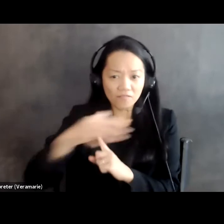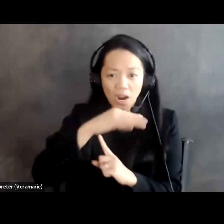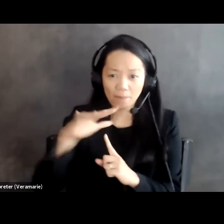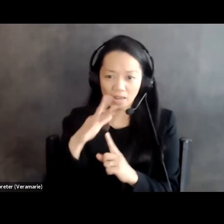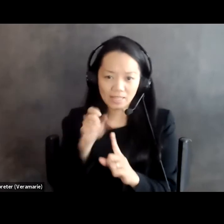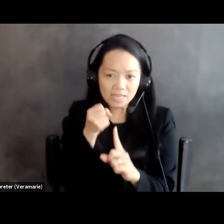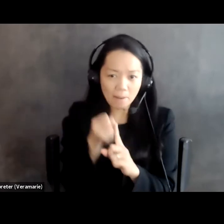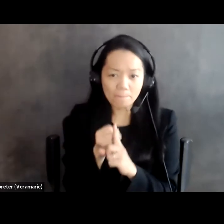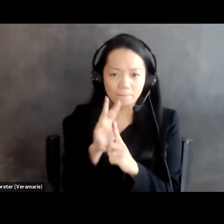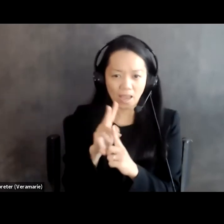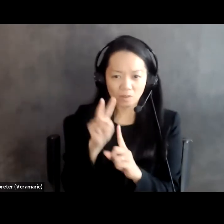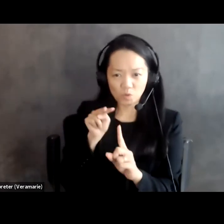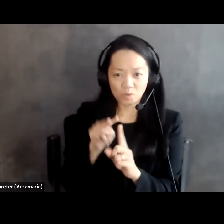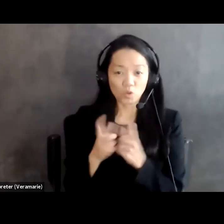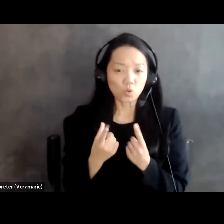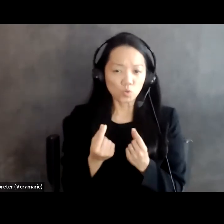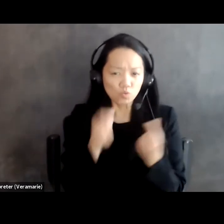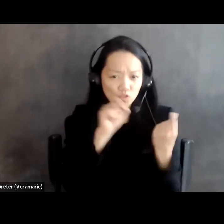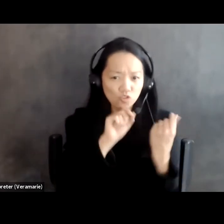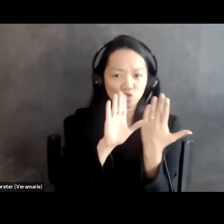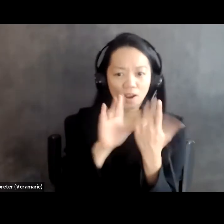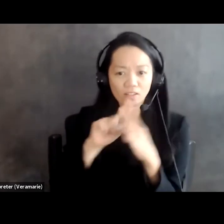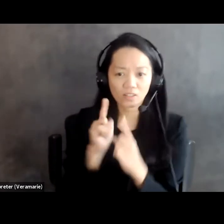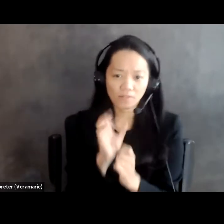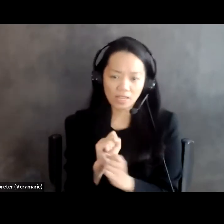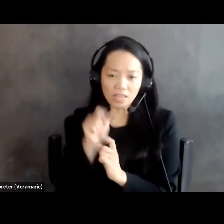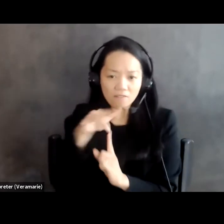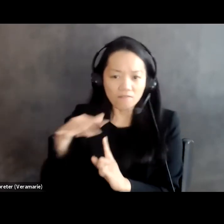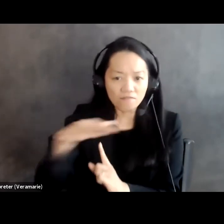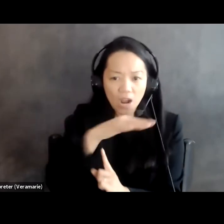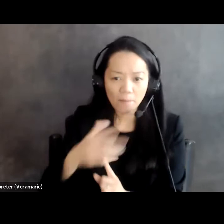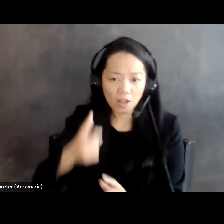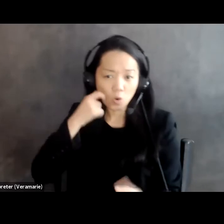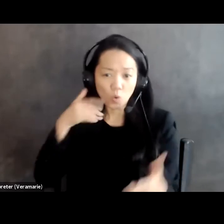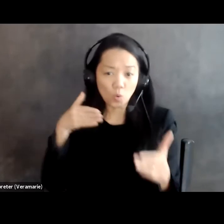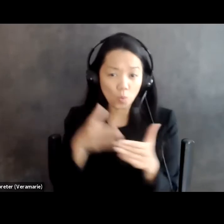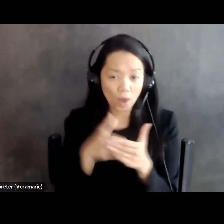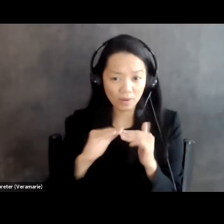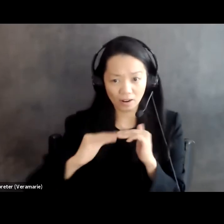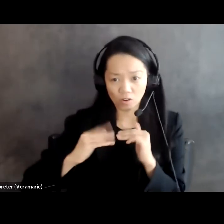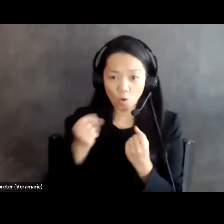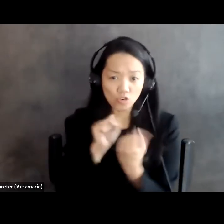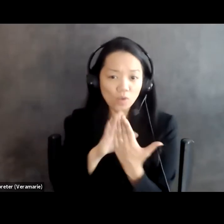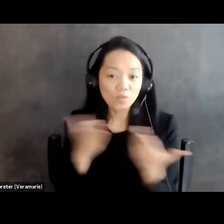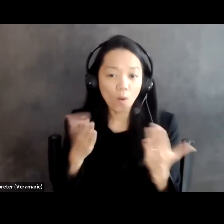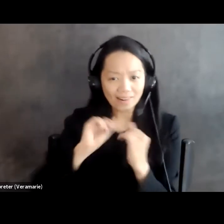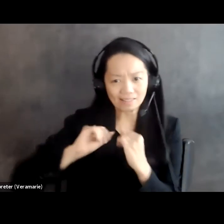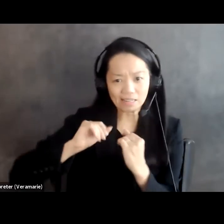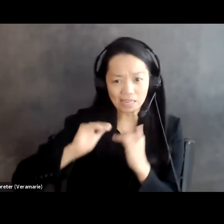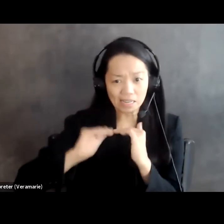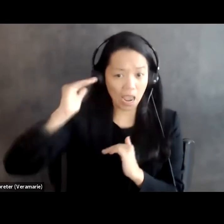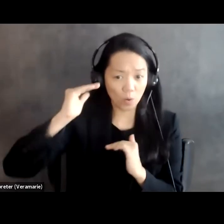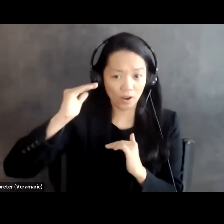to address environmental racism, to address inequity, to